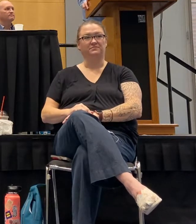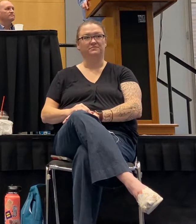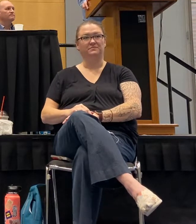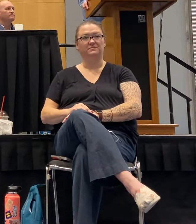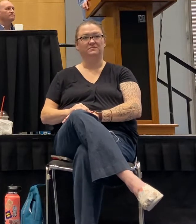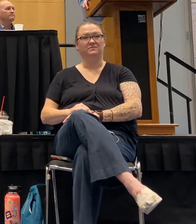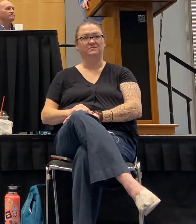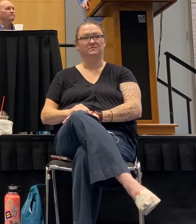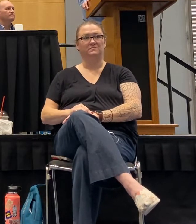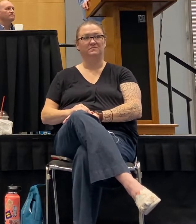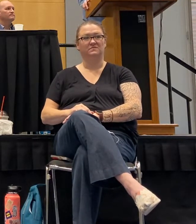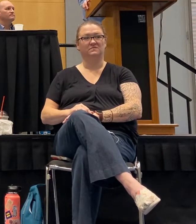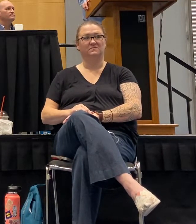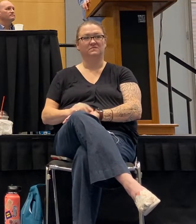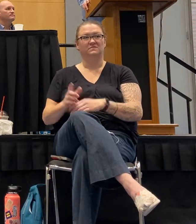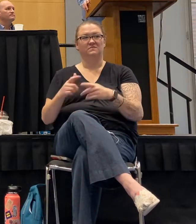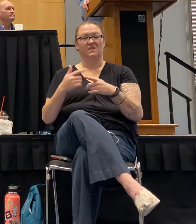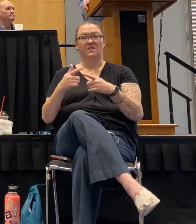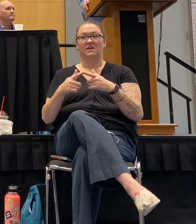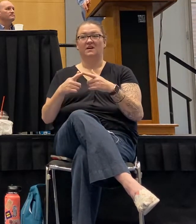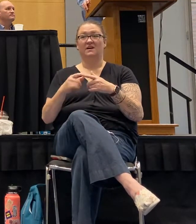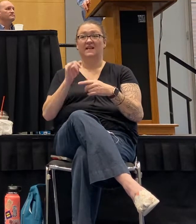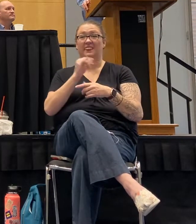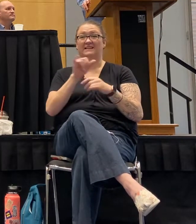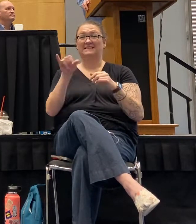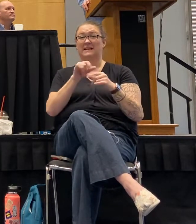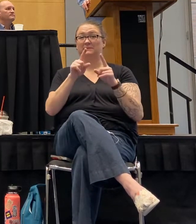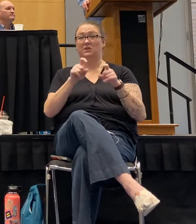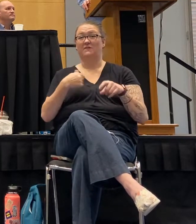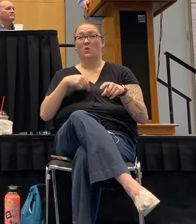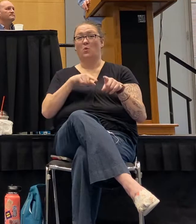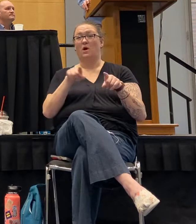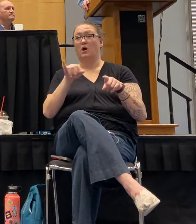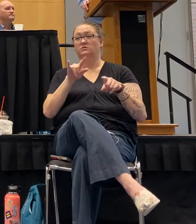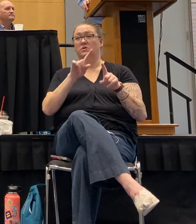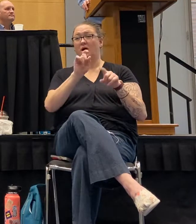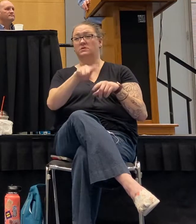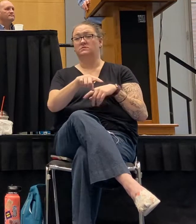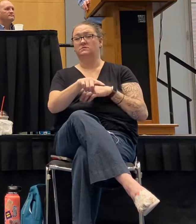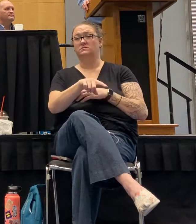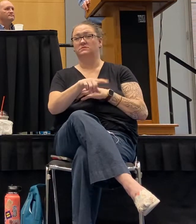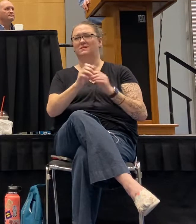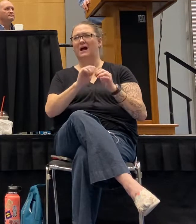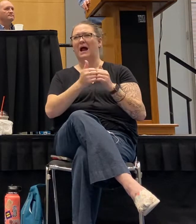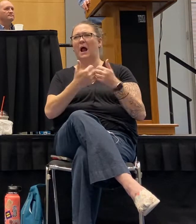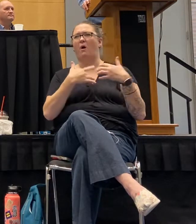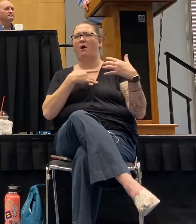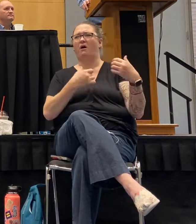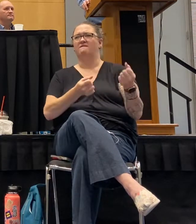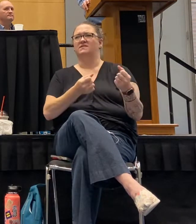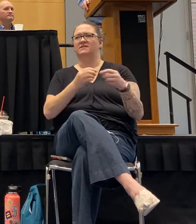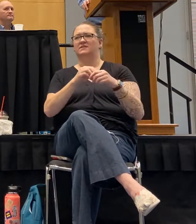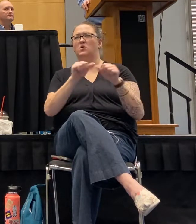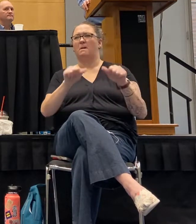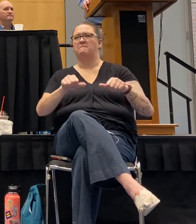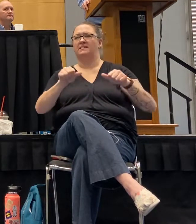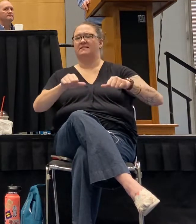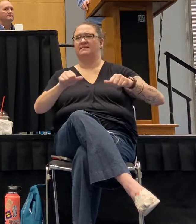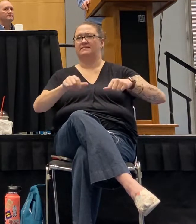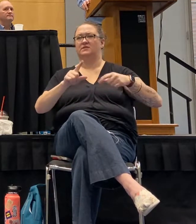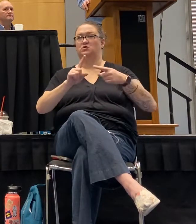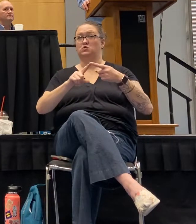And then in that same survey, we also ask how confident they are in their ability